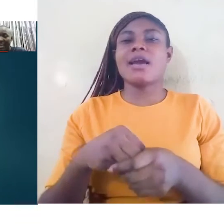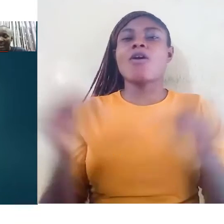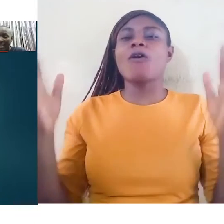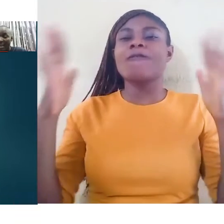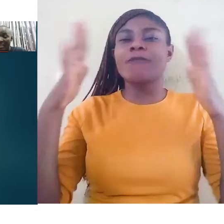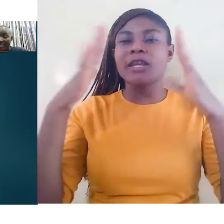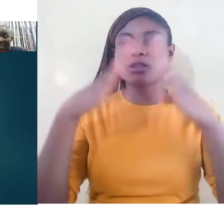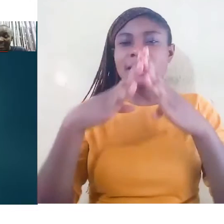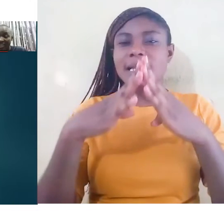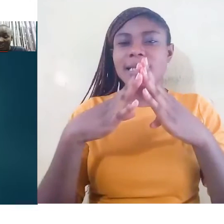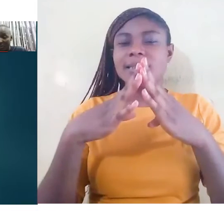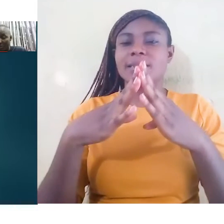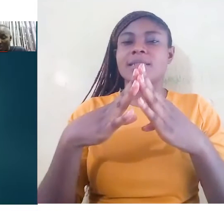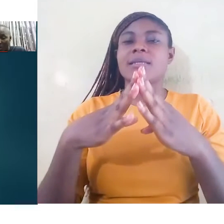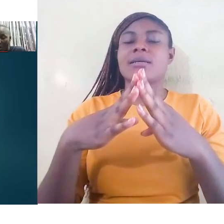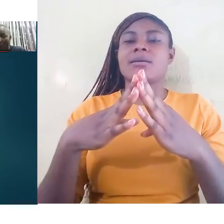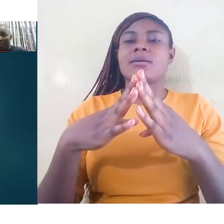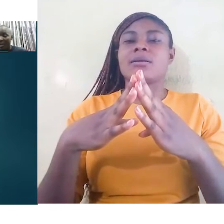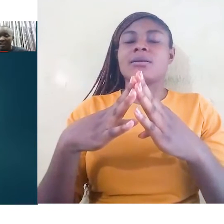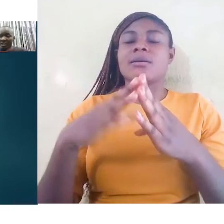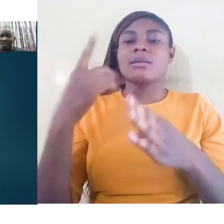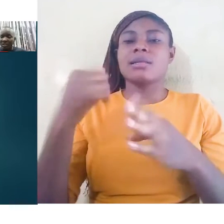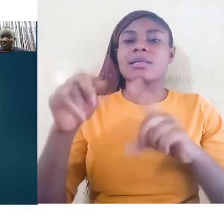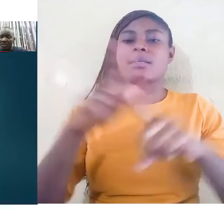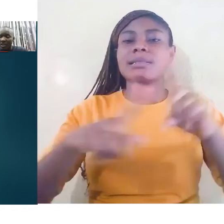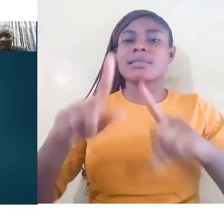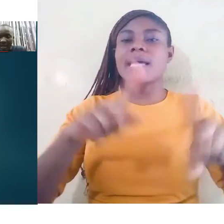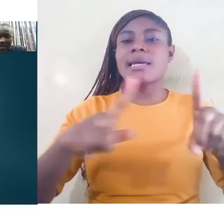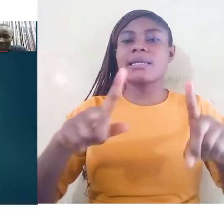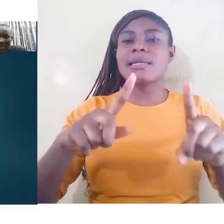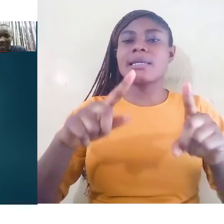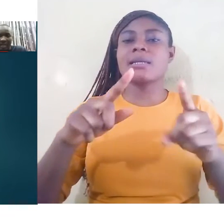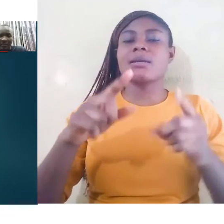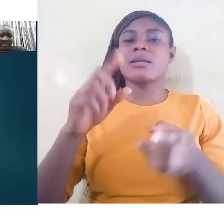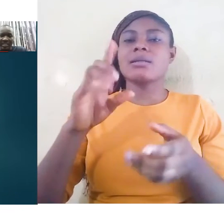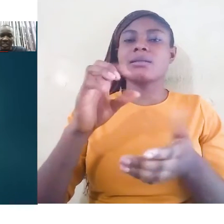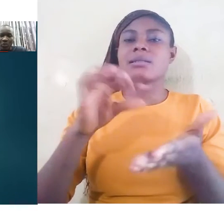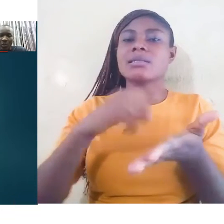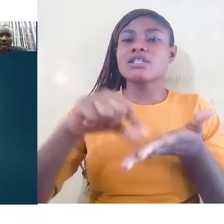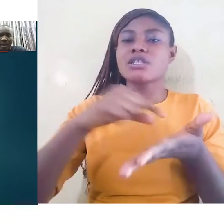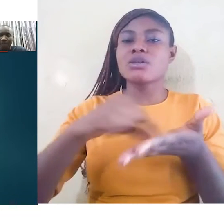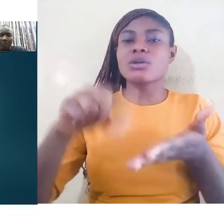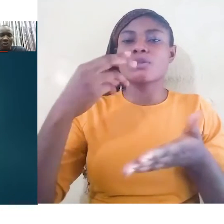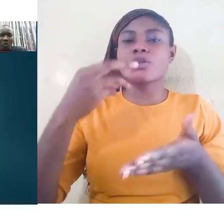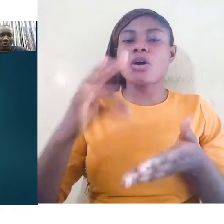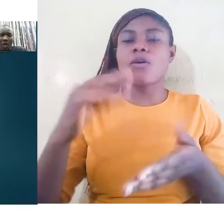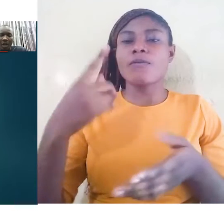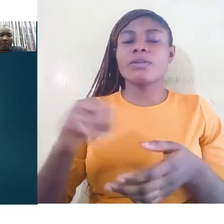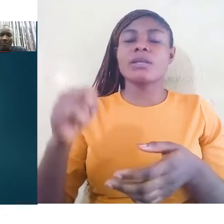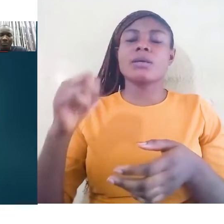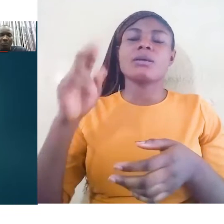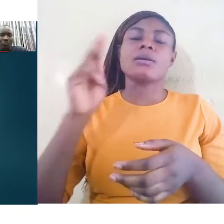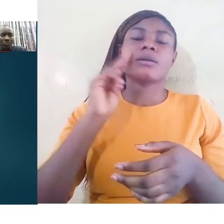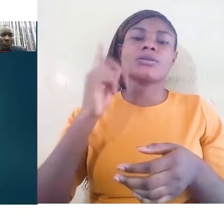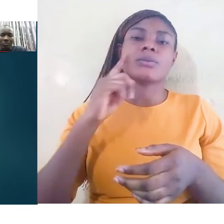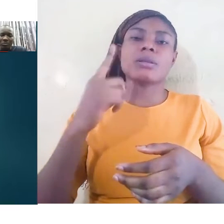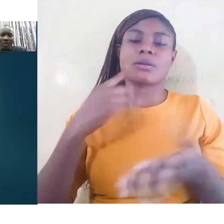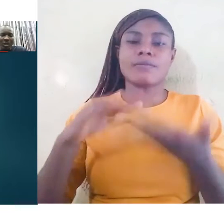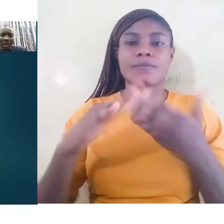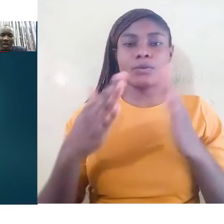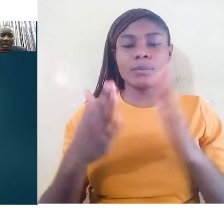conventionalizing the signing script of the indigenous Nigerian language as it were. So